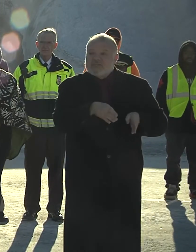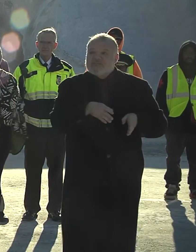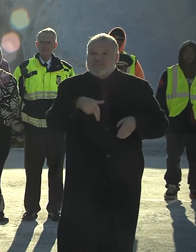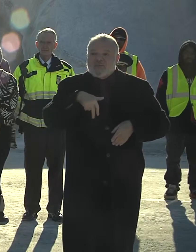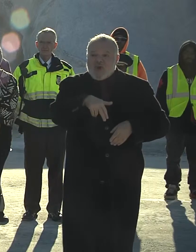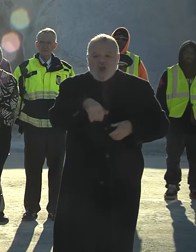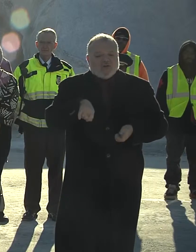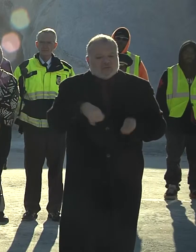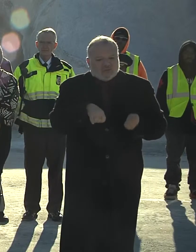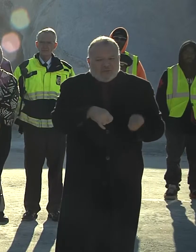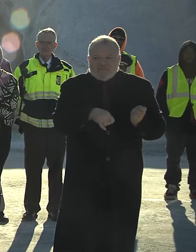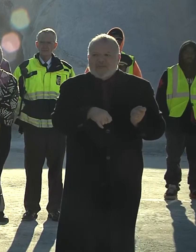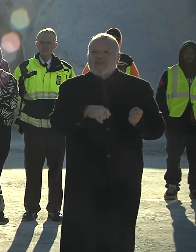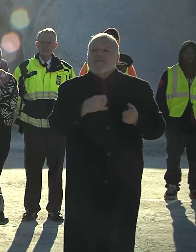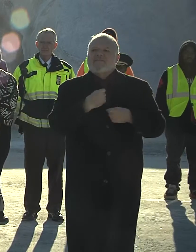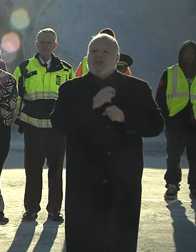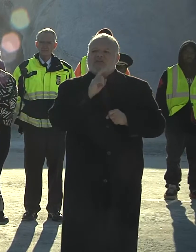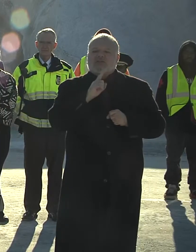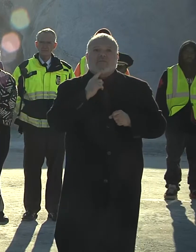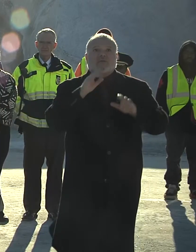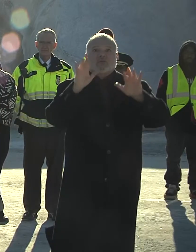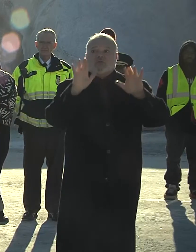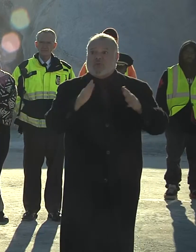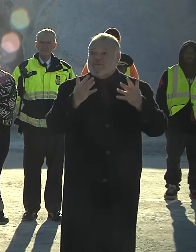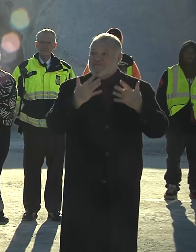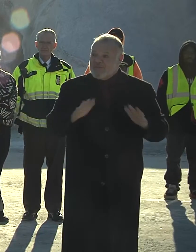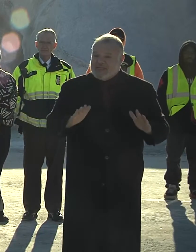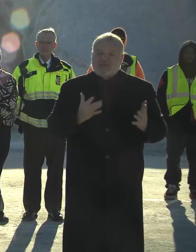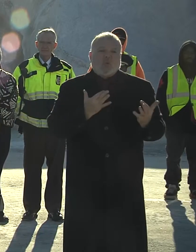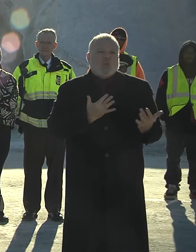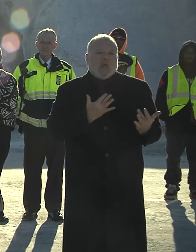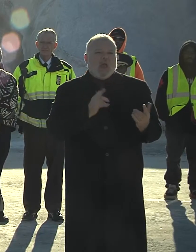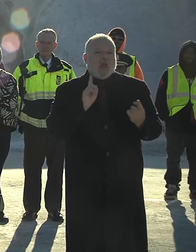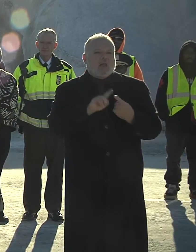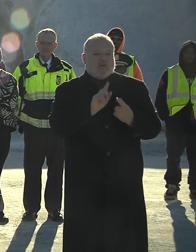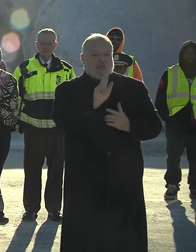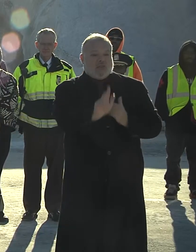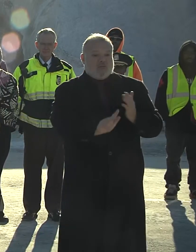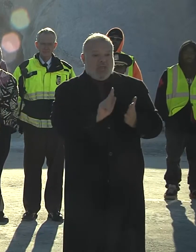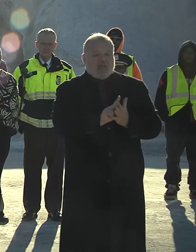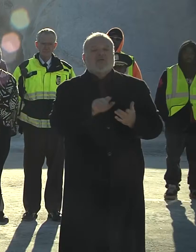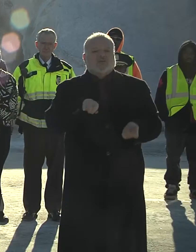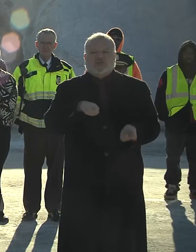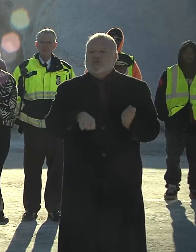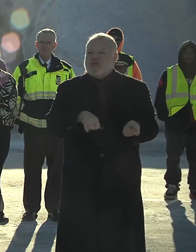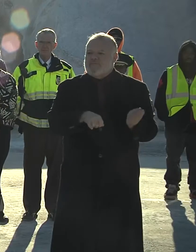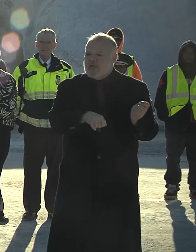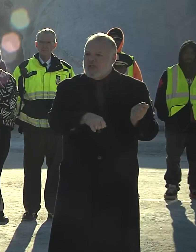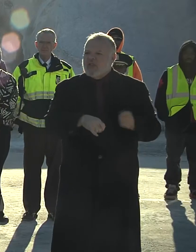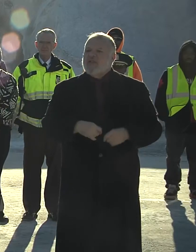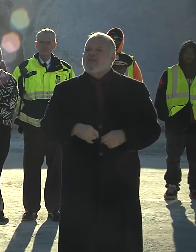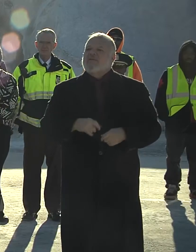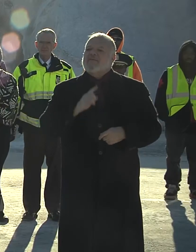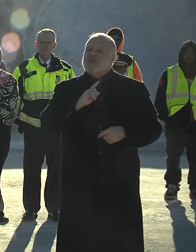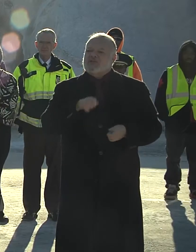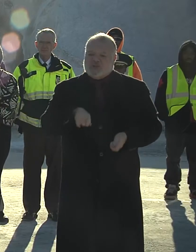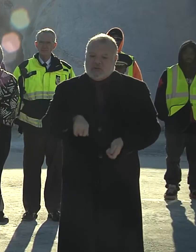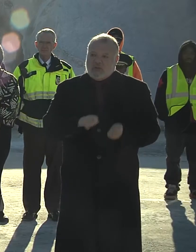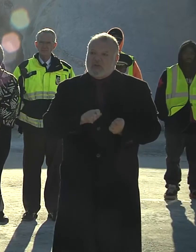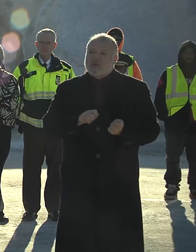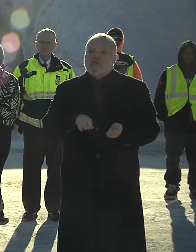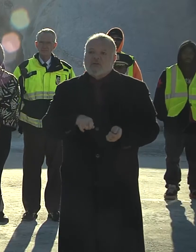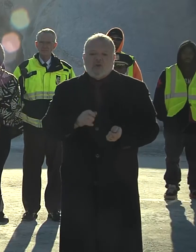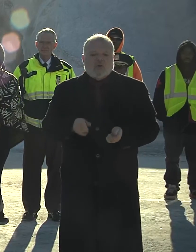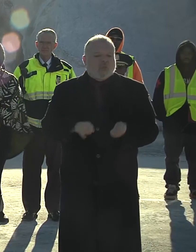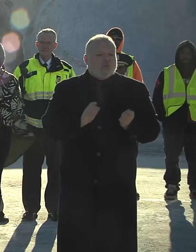cleanup adjacent to your property. When you are cleaning your property, your sidewalks and the curb ramps that are adjacent to